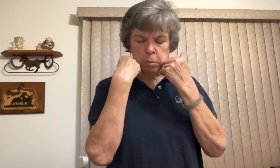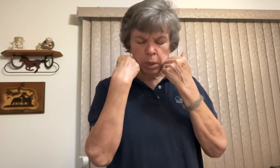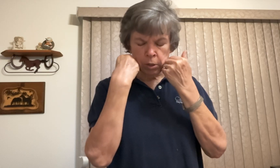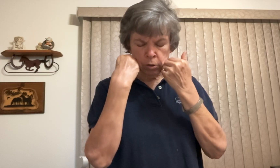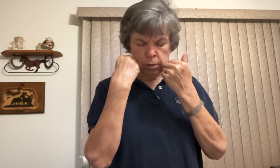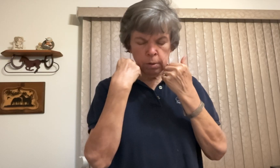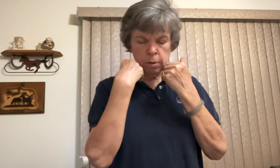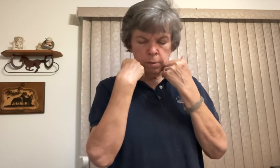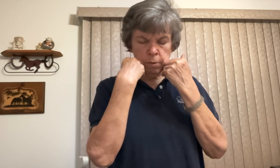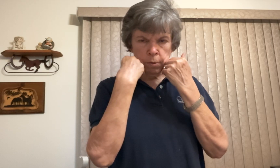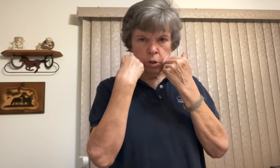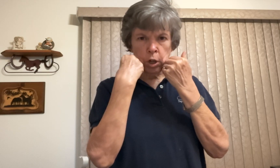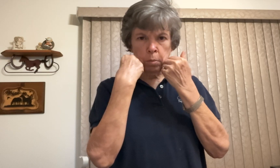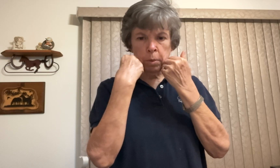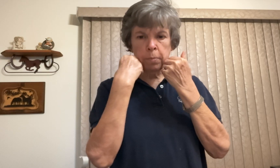blush. Shame.